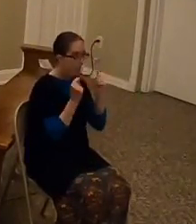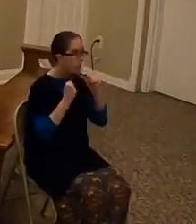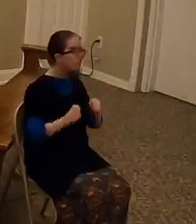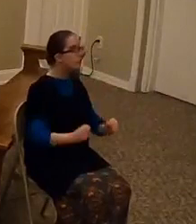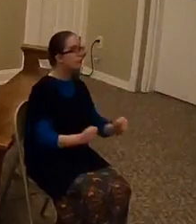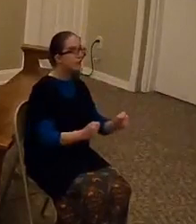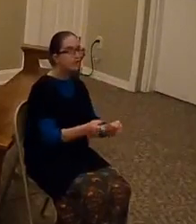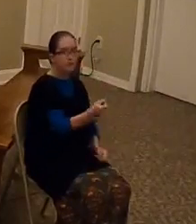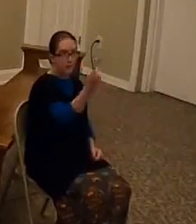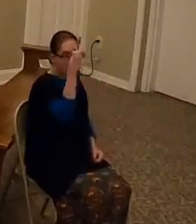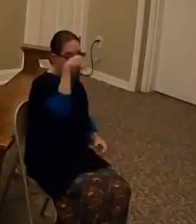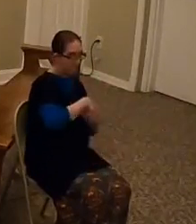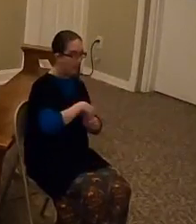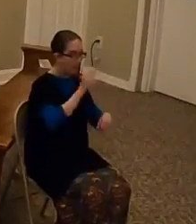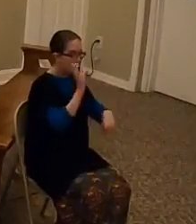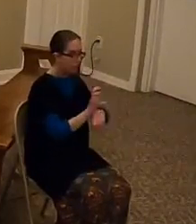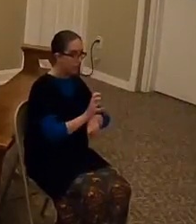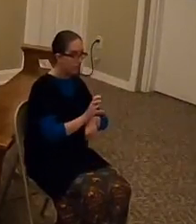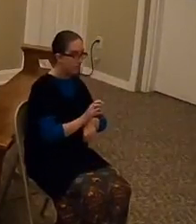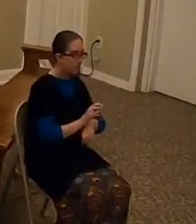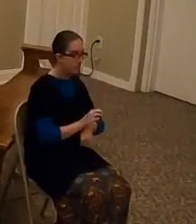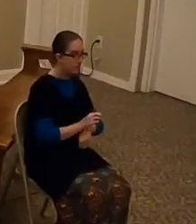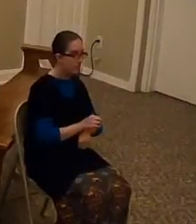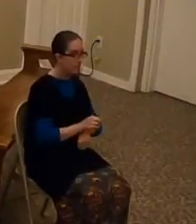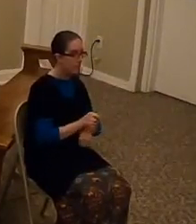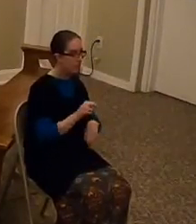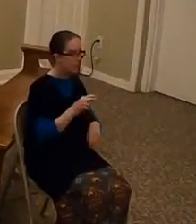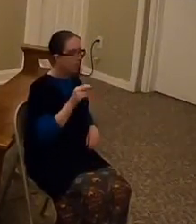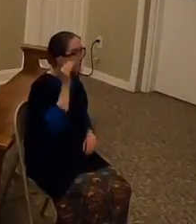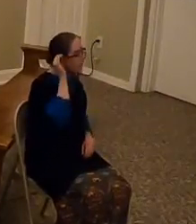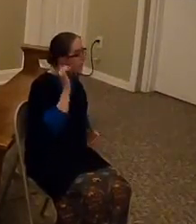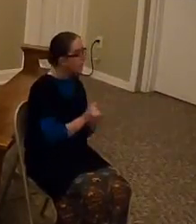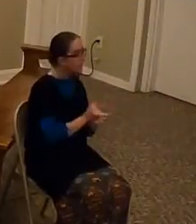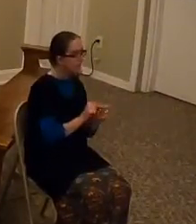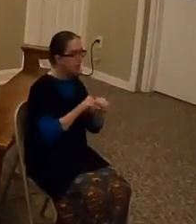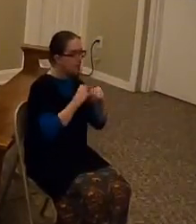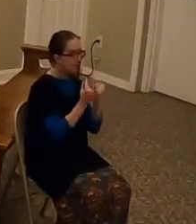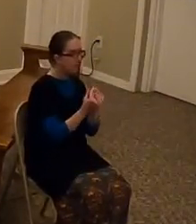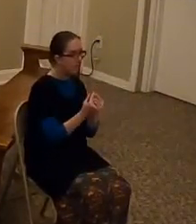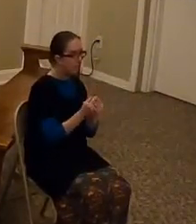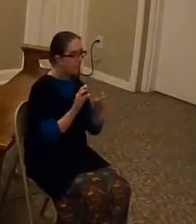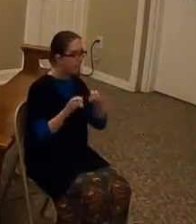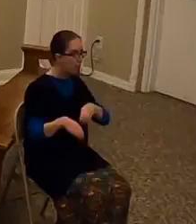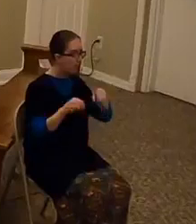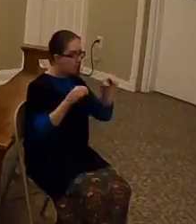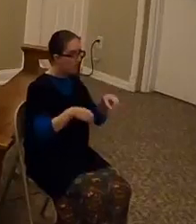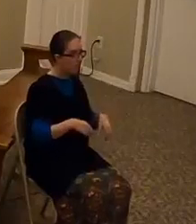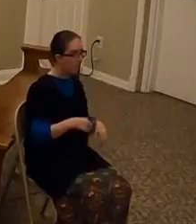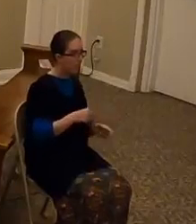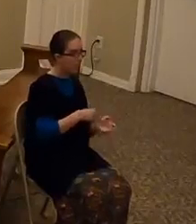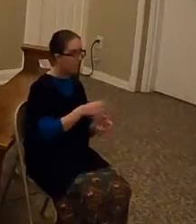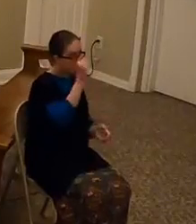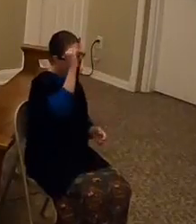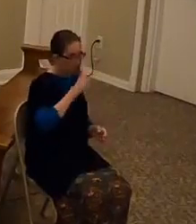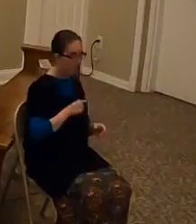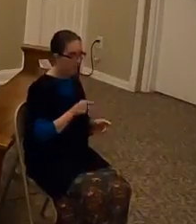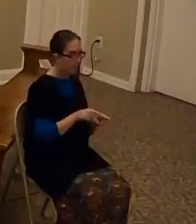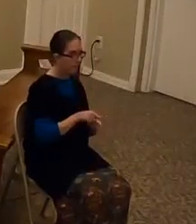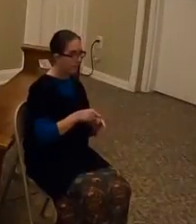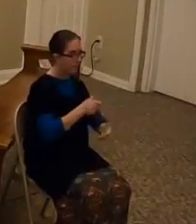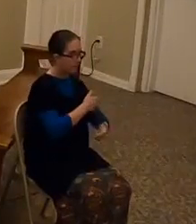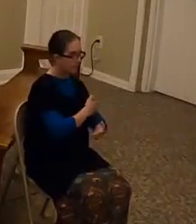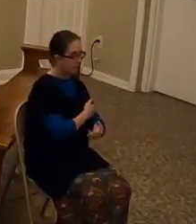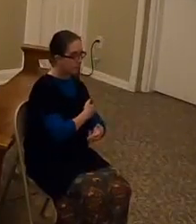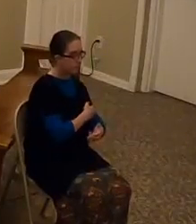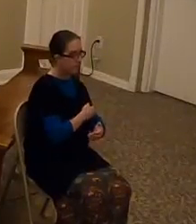trying to get him to come on into church. Instead, he hears that group. He goes across the street. You know what they do? This guy's still a drug addict. He's